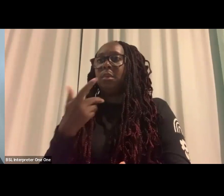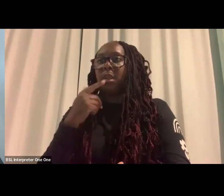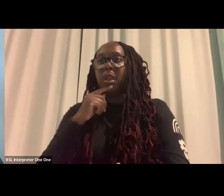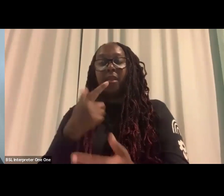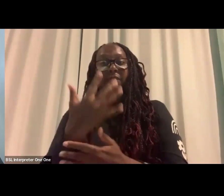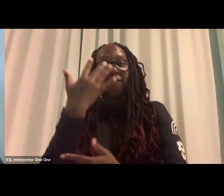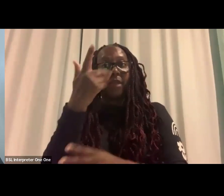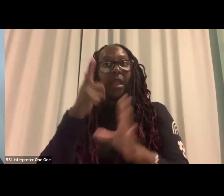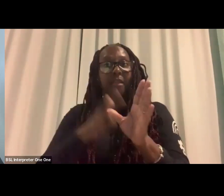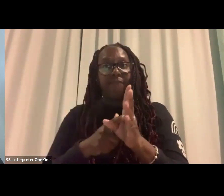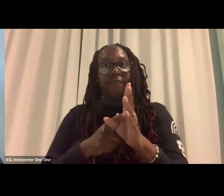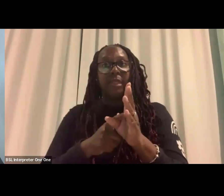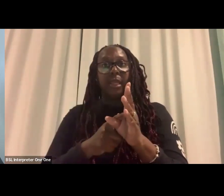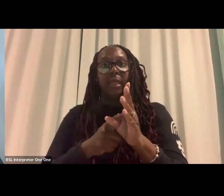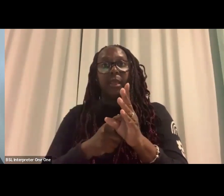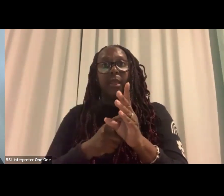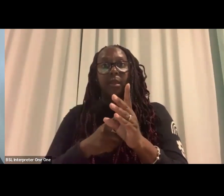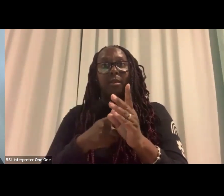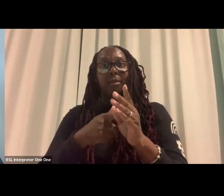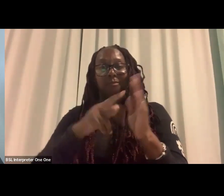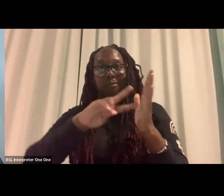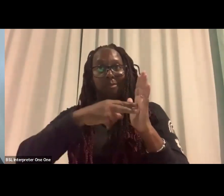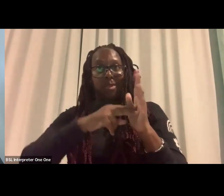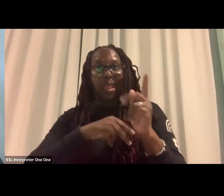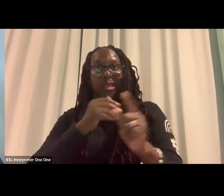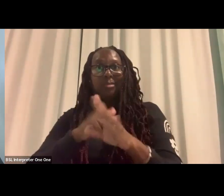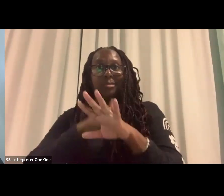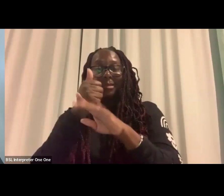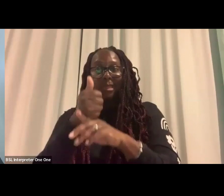plans. And we also use this in the allocation of,